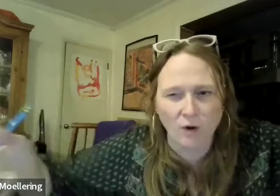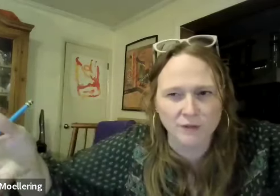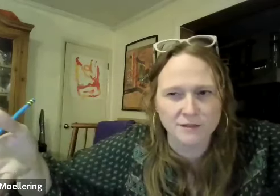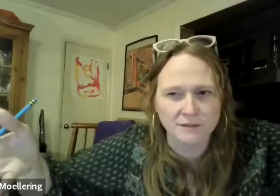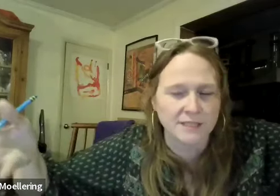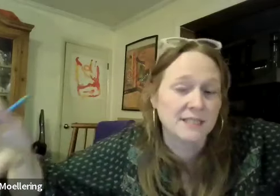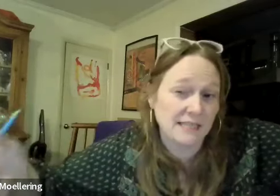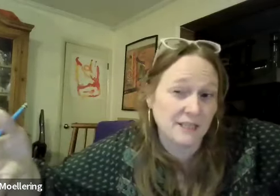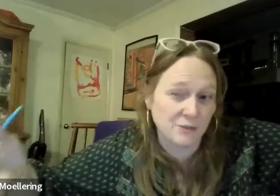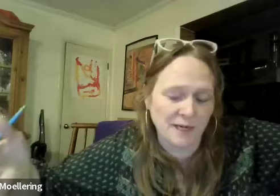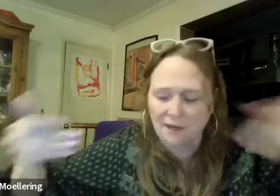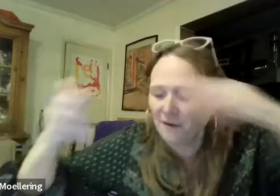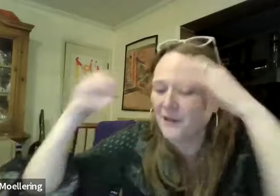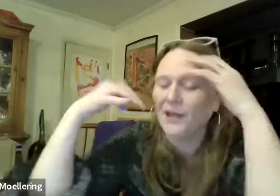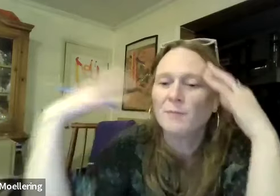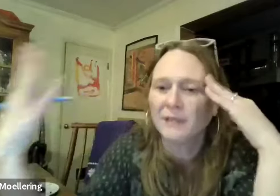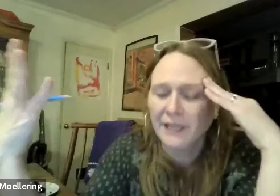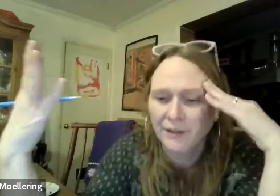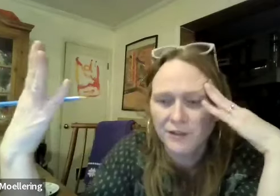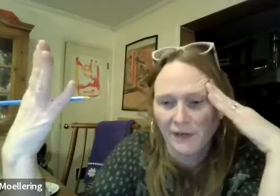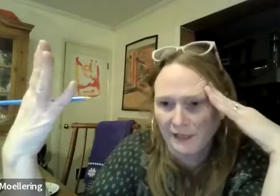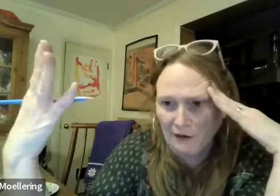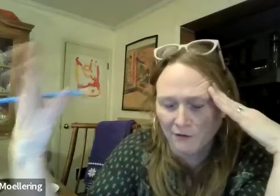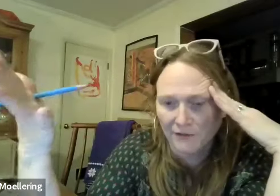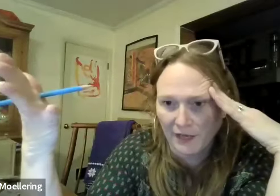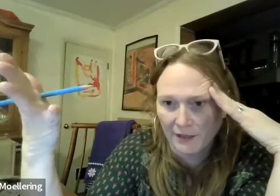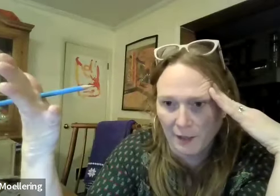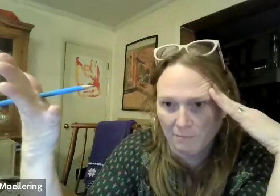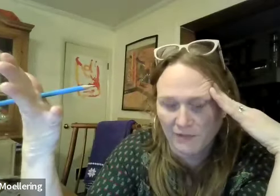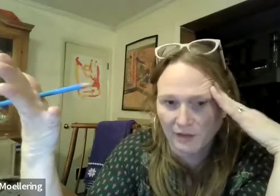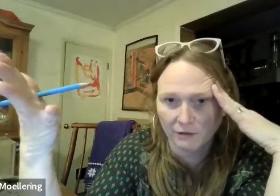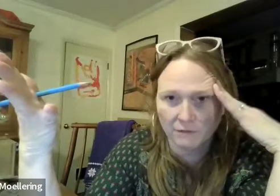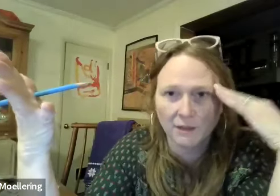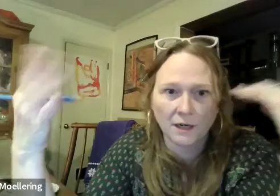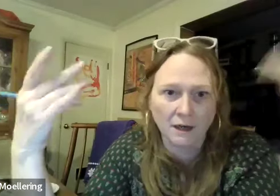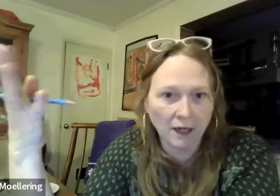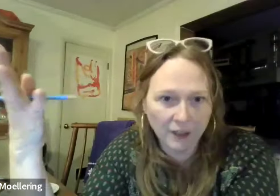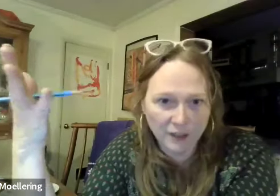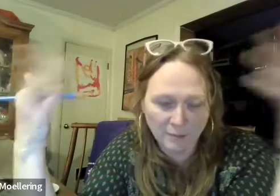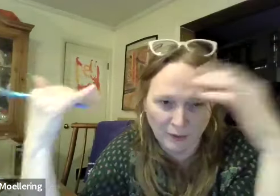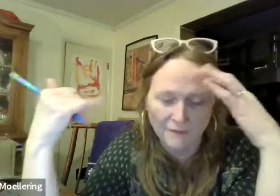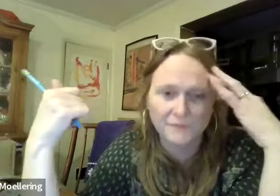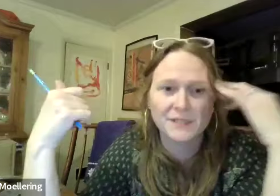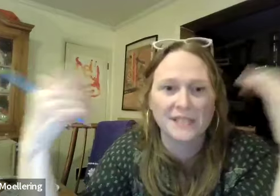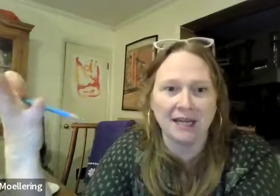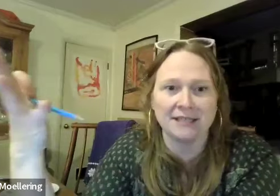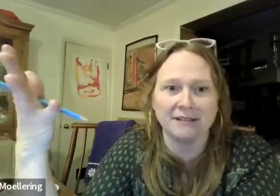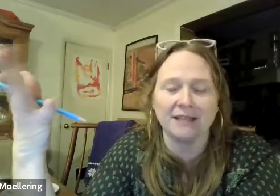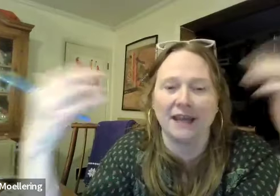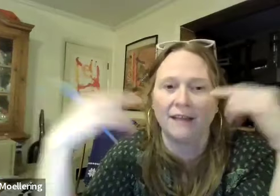hard Mhm. to see this right now. But later you find out that there are a good number of signs like that